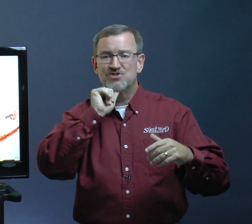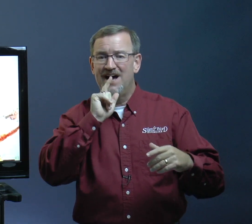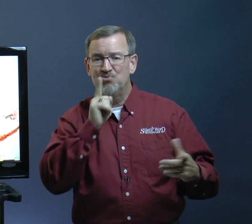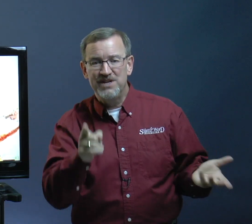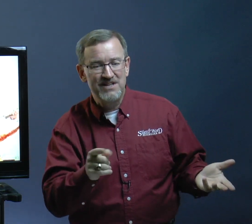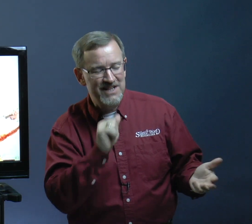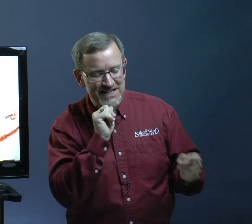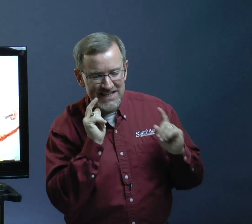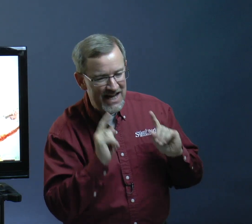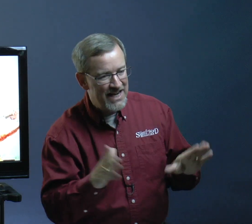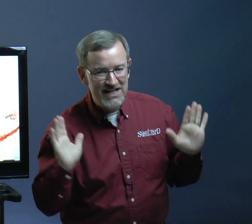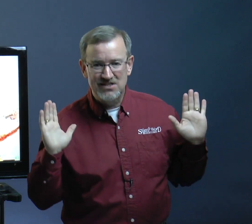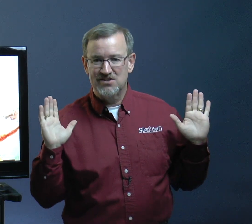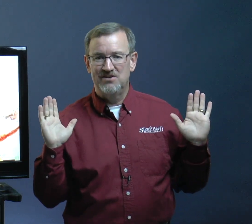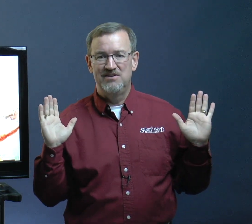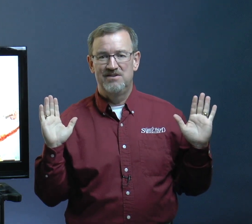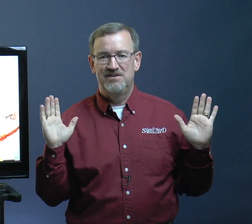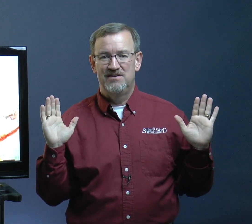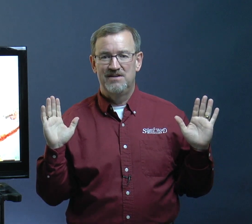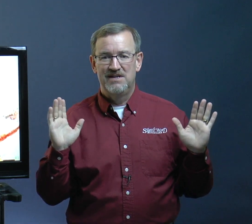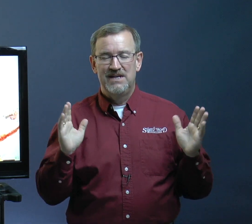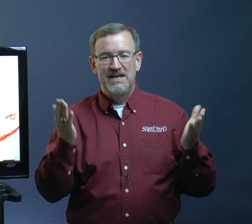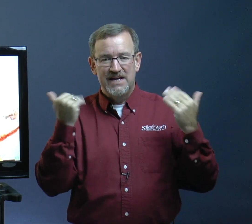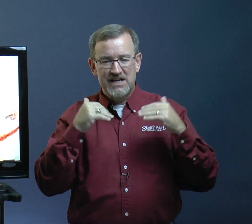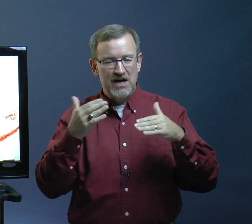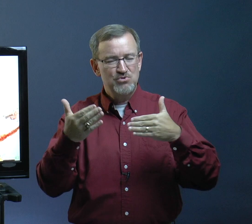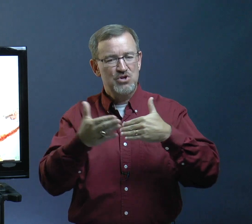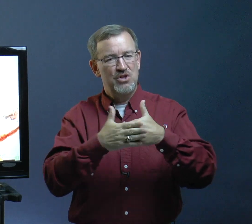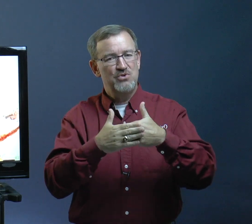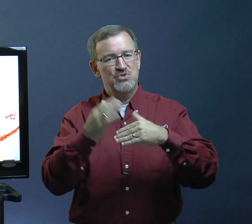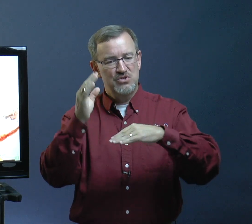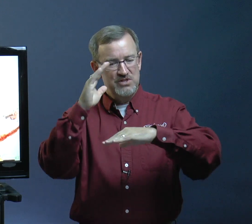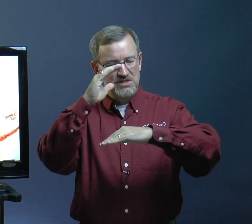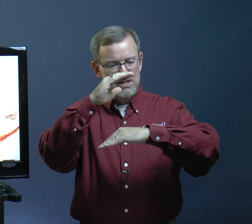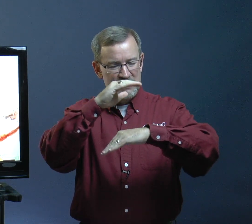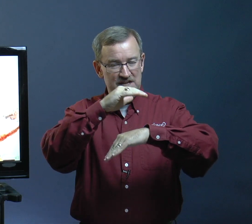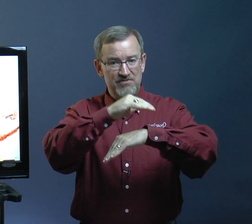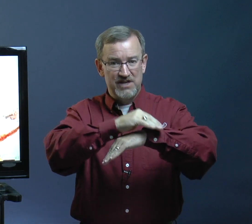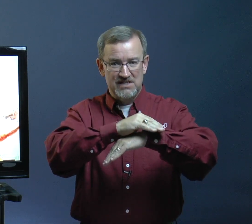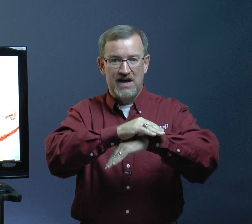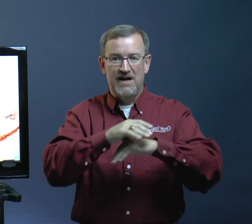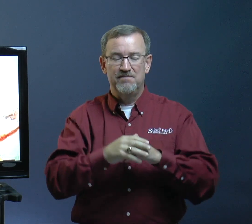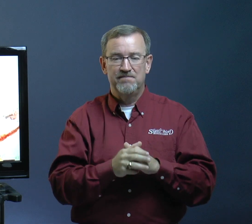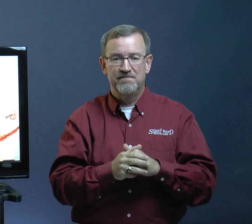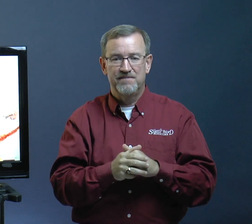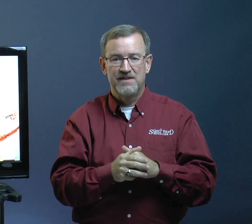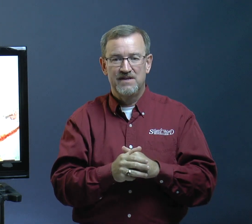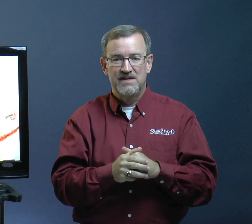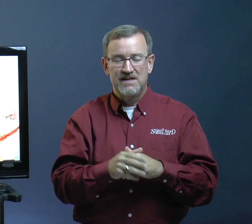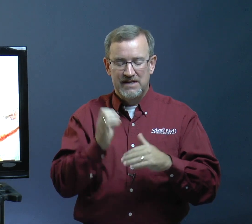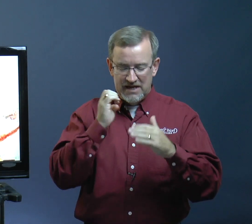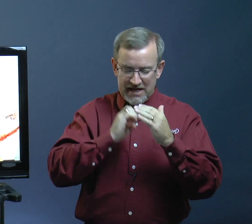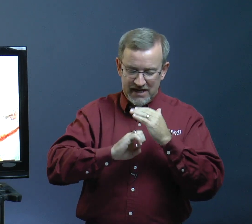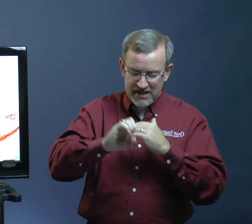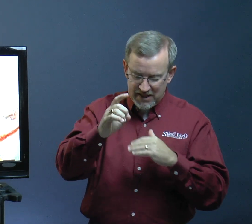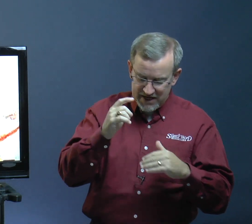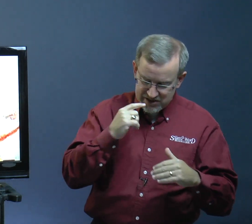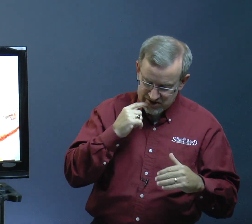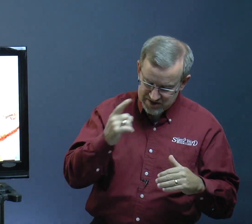not real. He did not answer. It comes close to evening time. And Elijah